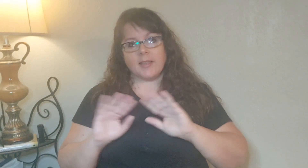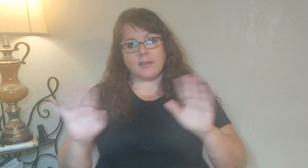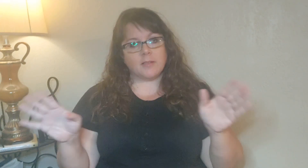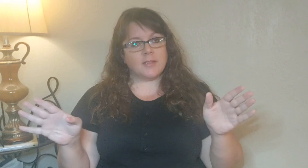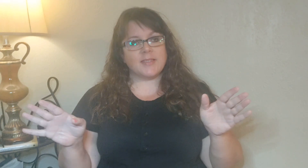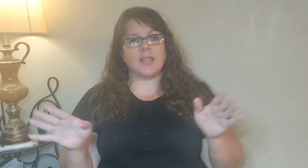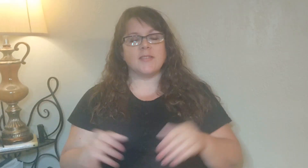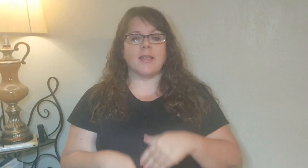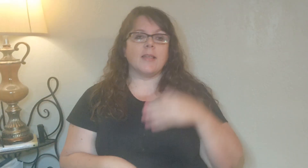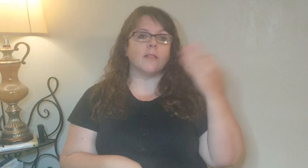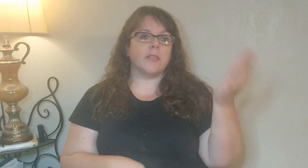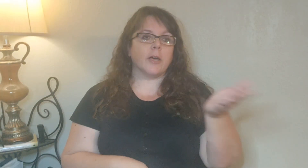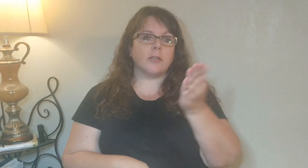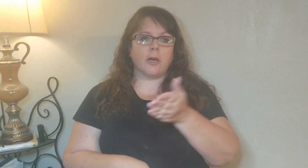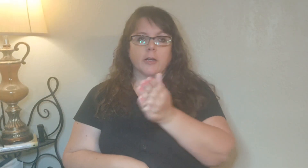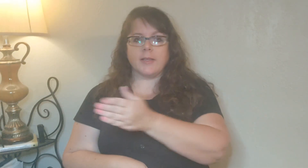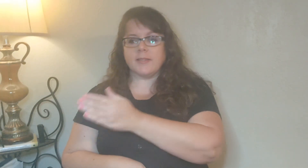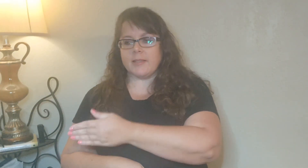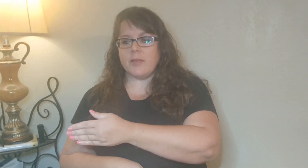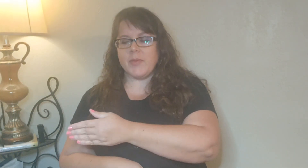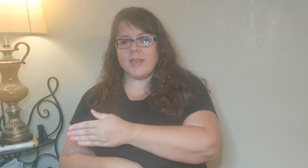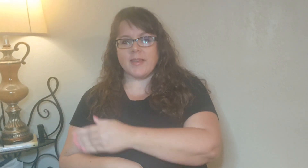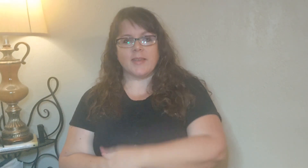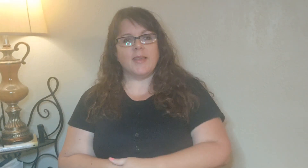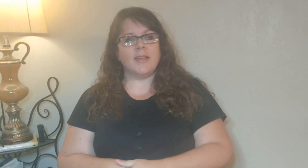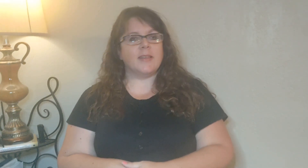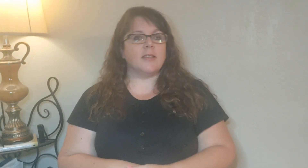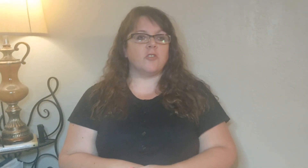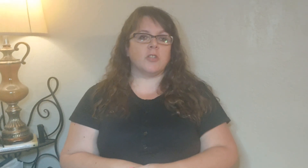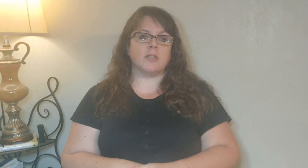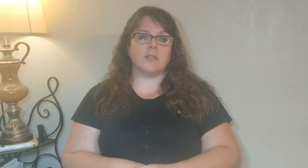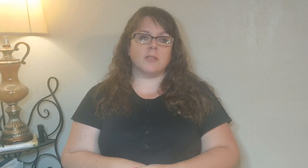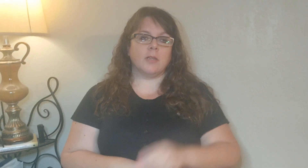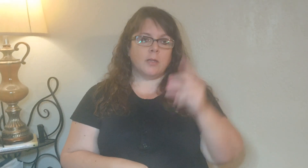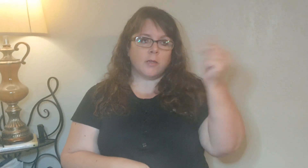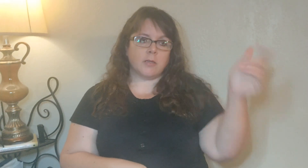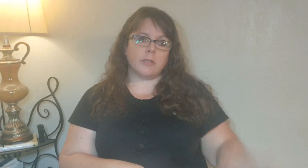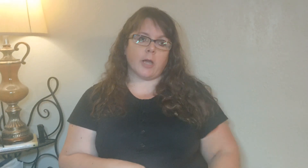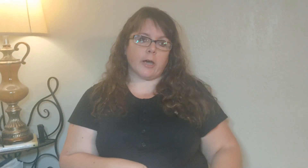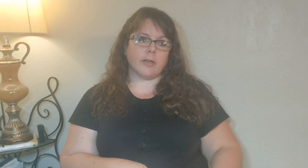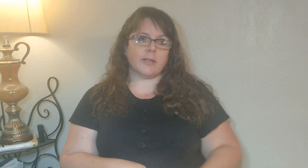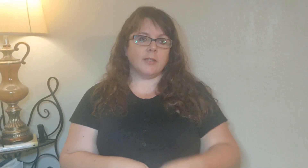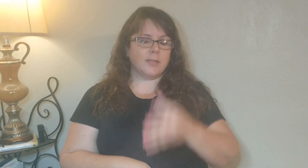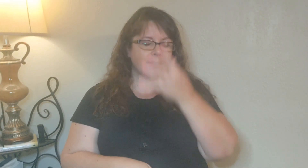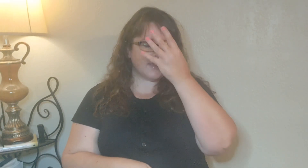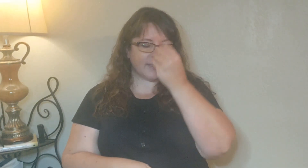then instead of saying the dog is sleeping, it's just dog,